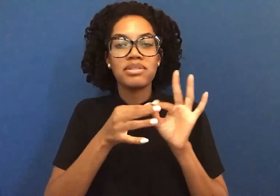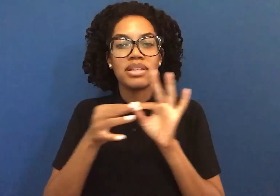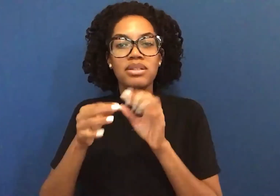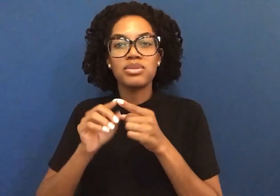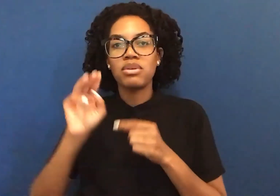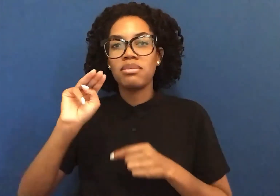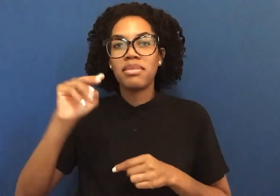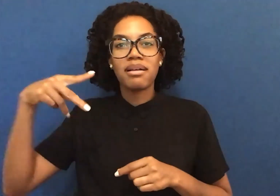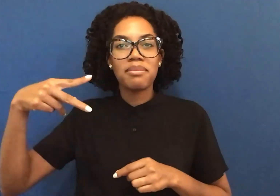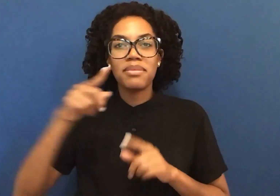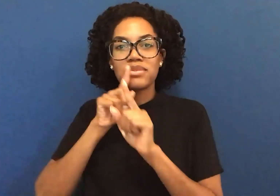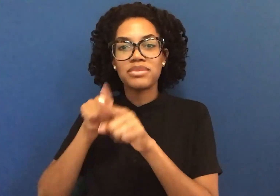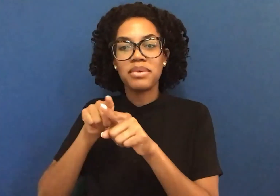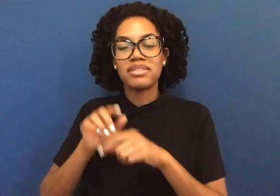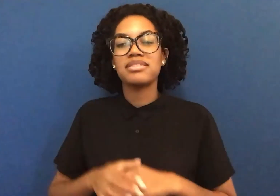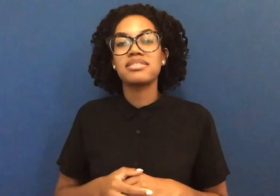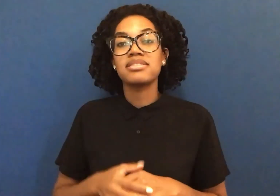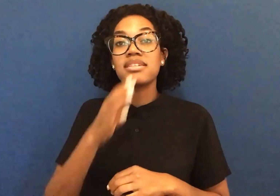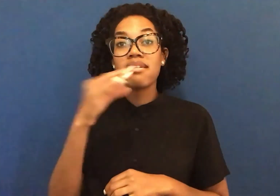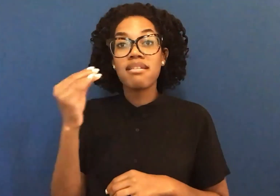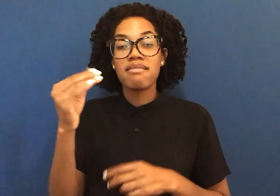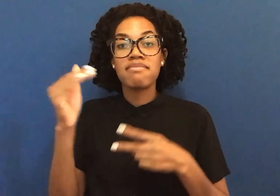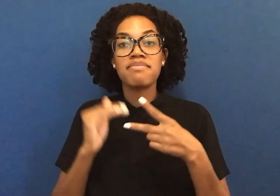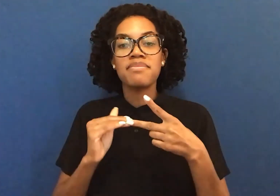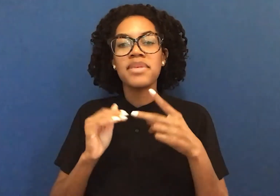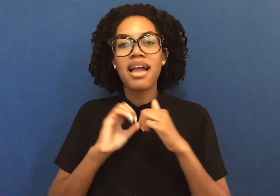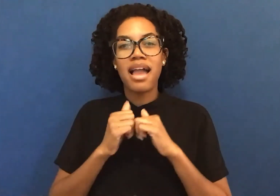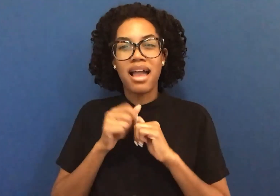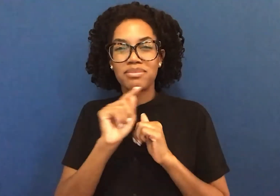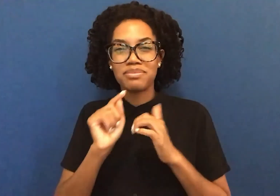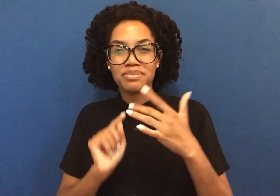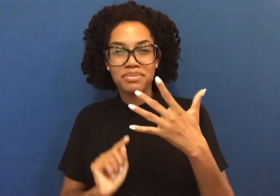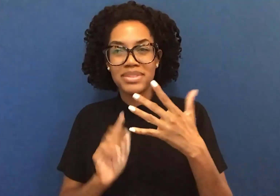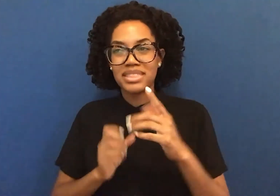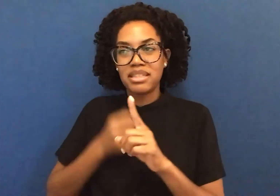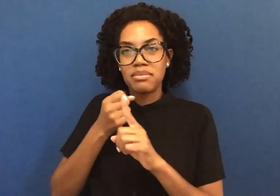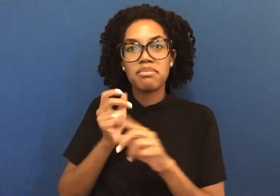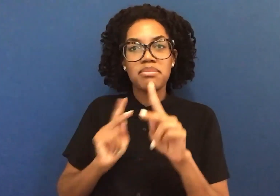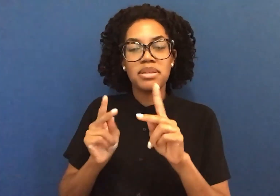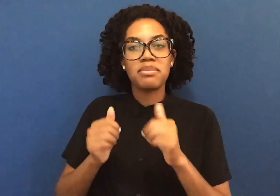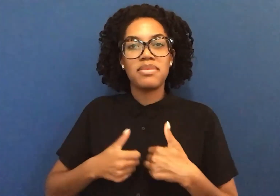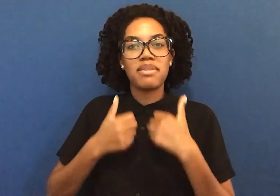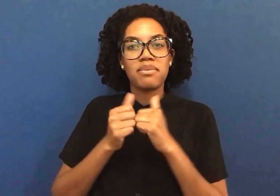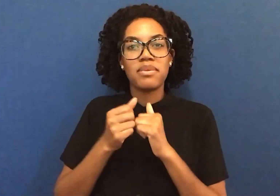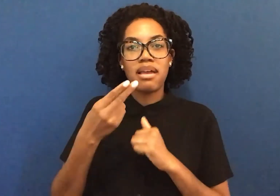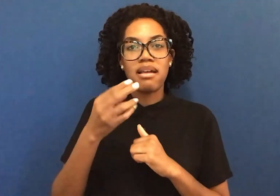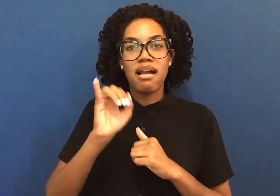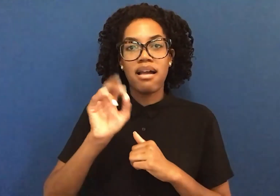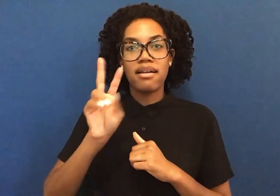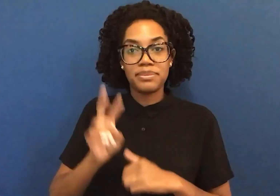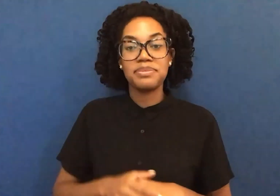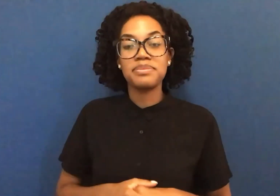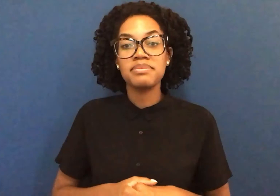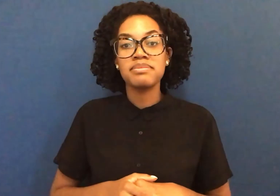monkeypox response and how these impact people living with HIV. Please join me in welcoming